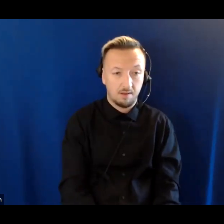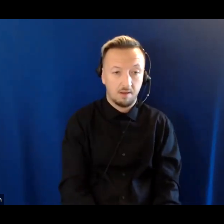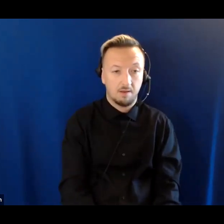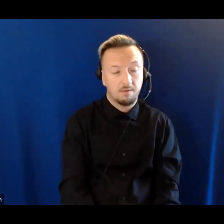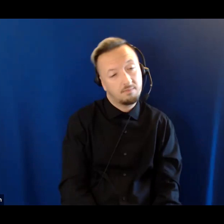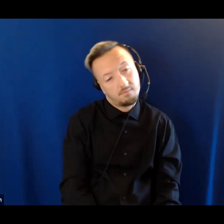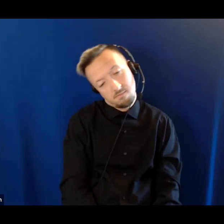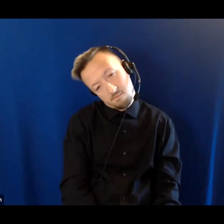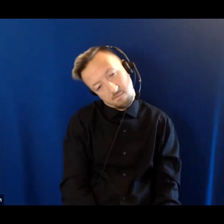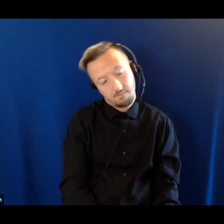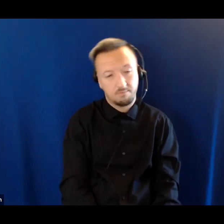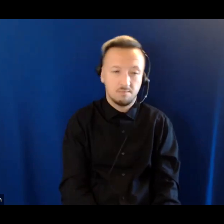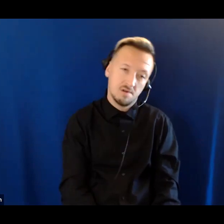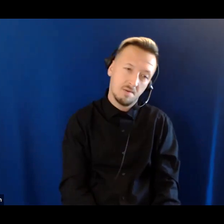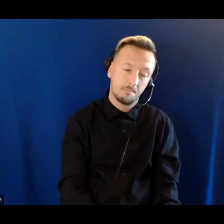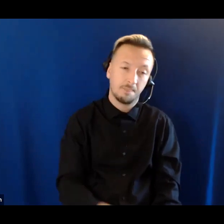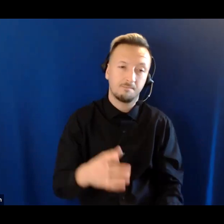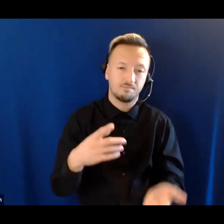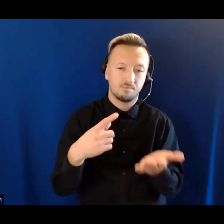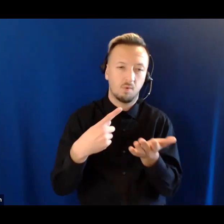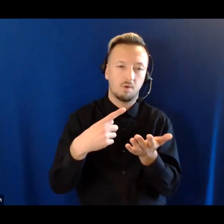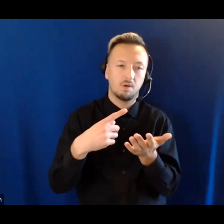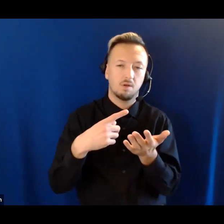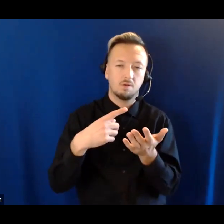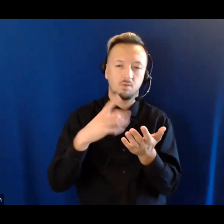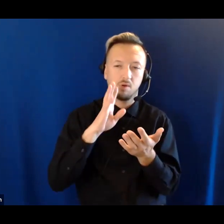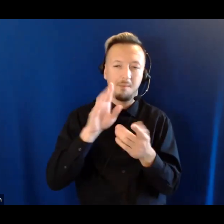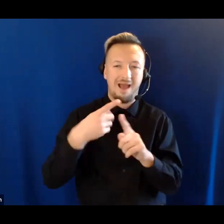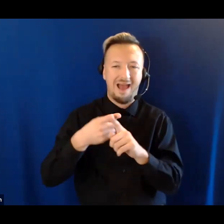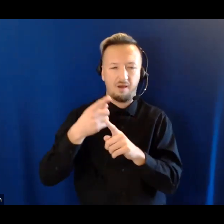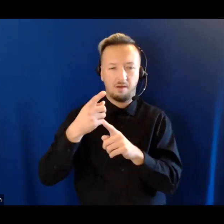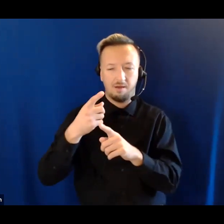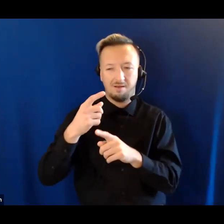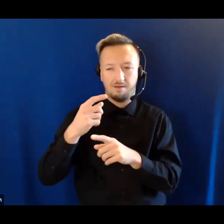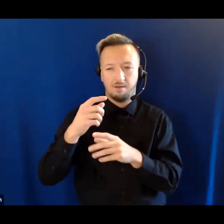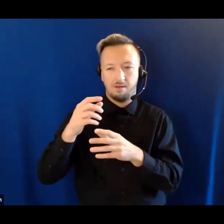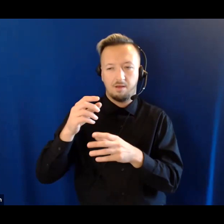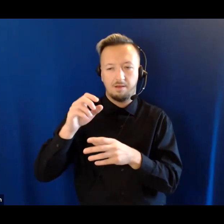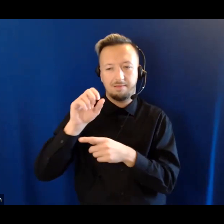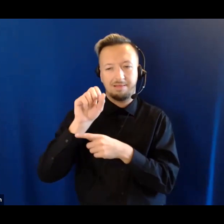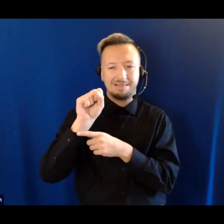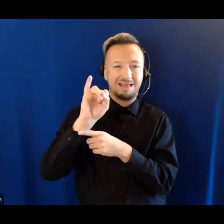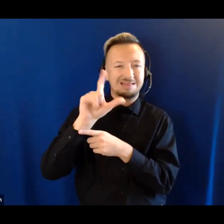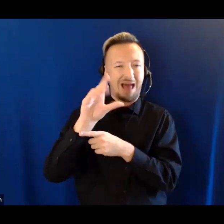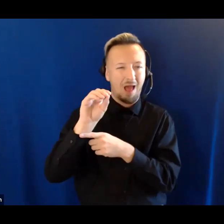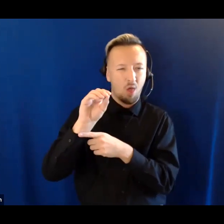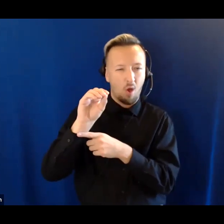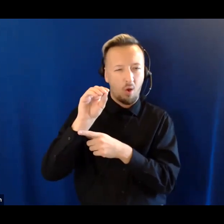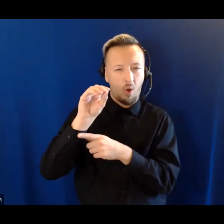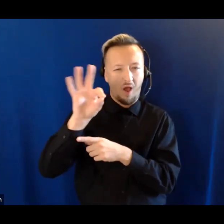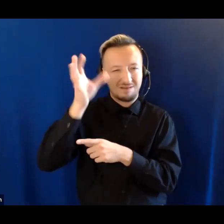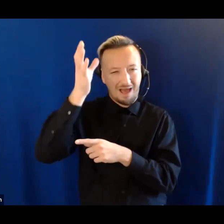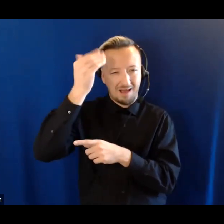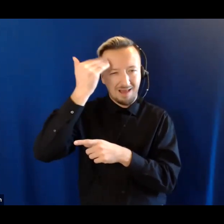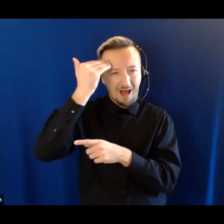So, we're talking about breaking down silos of knowledge within the movement, but also within